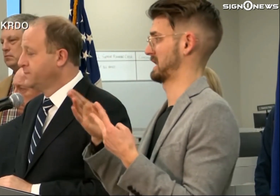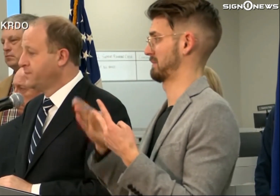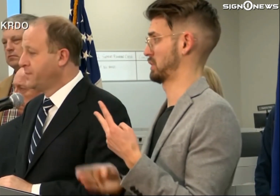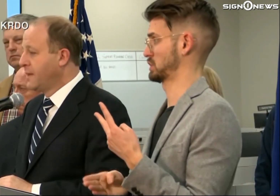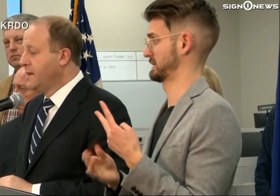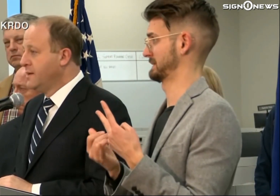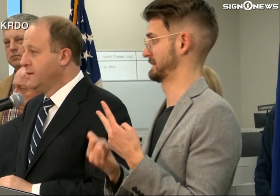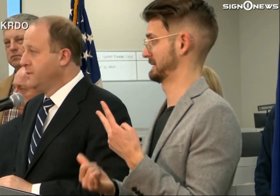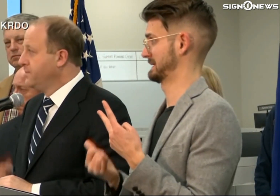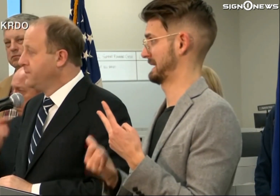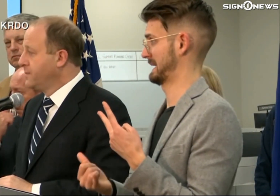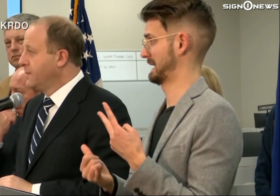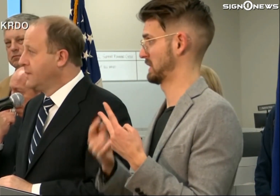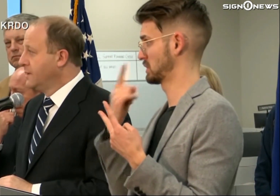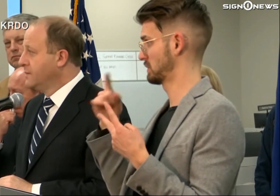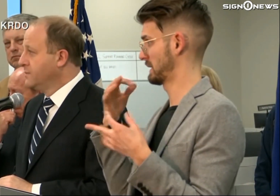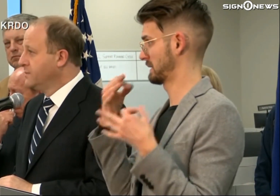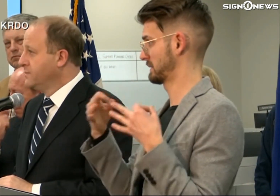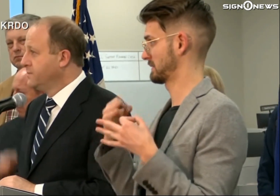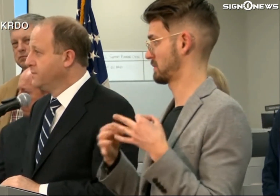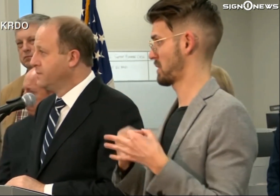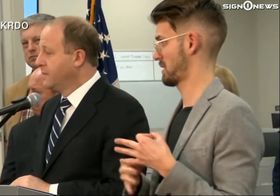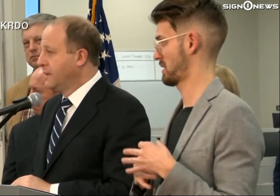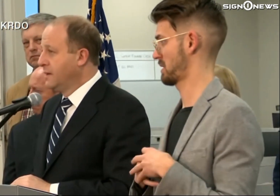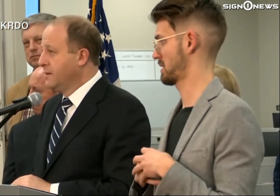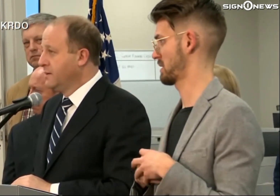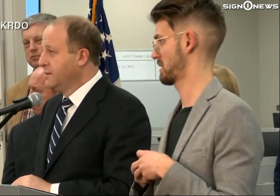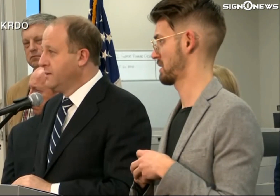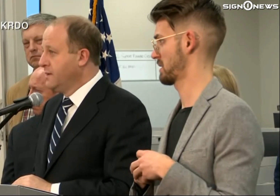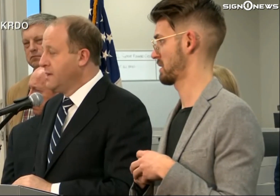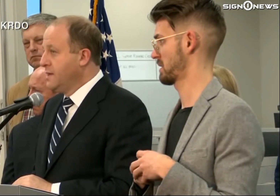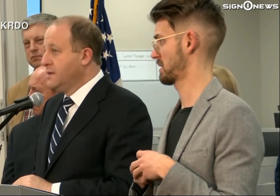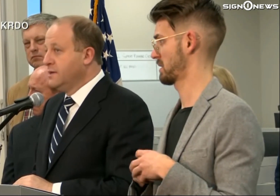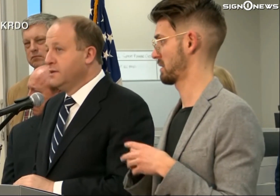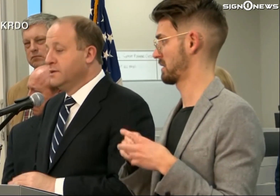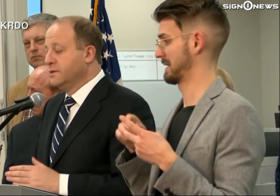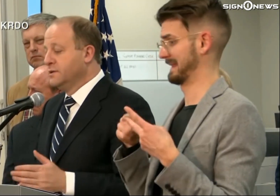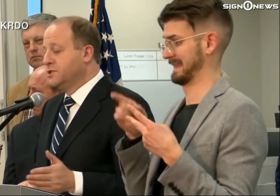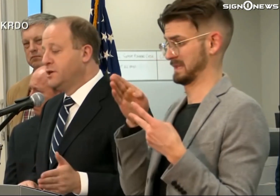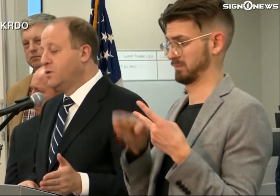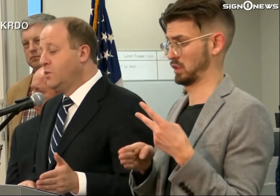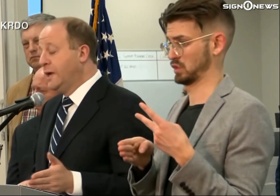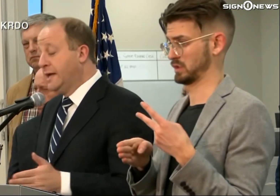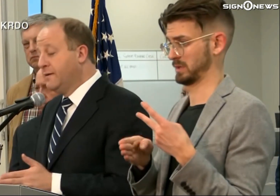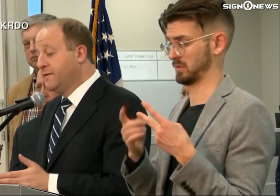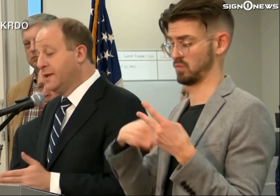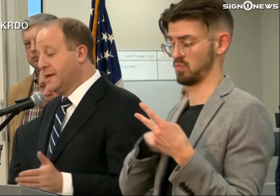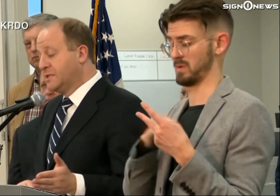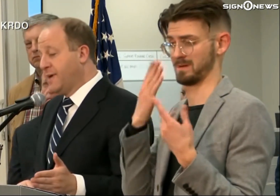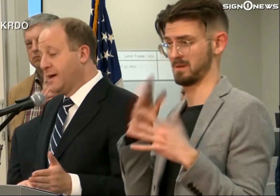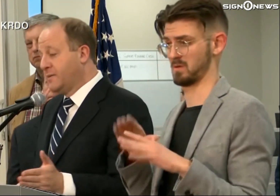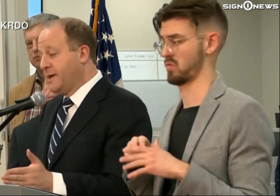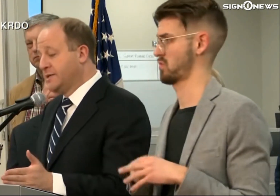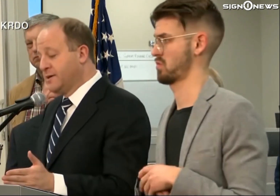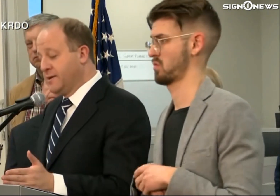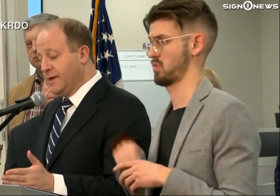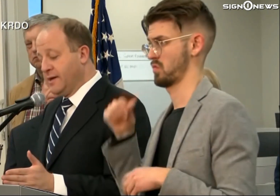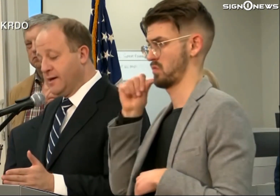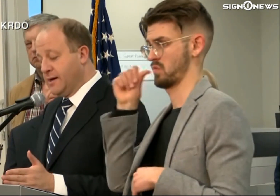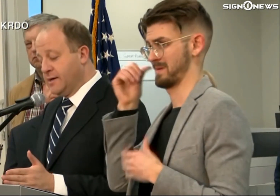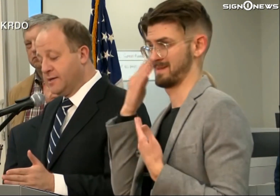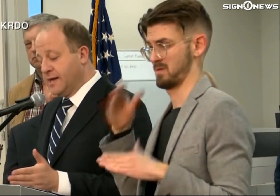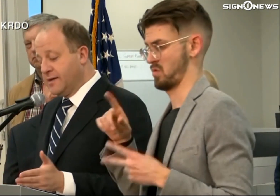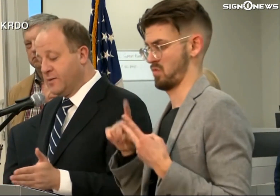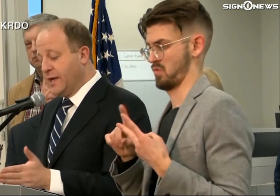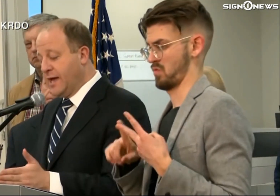today. Can you explain any of that as to why you weren't aware of this case yesterday or anything? So we fully expect, based on